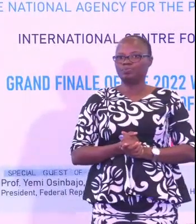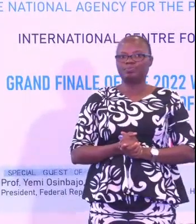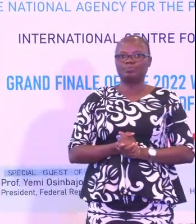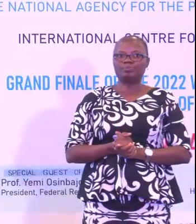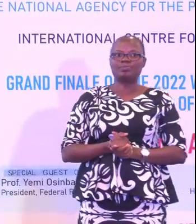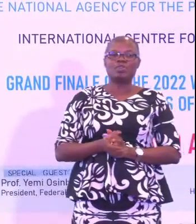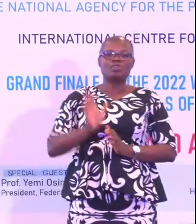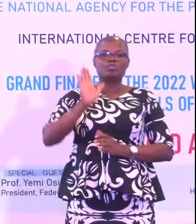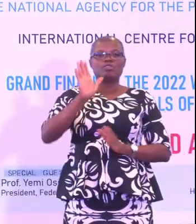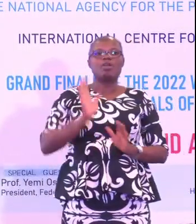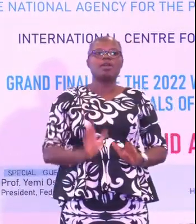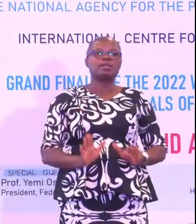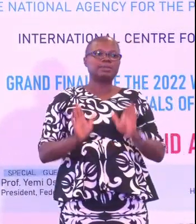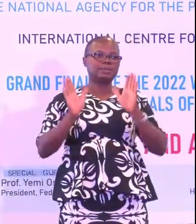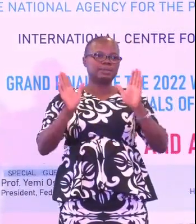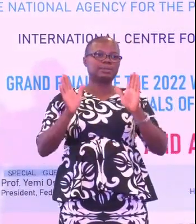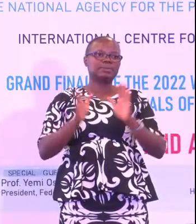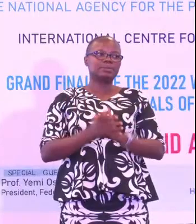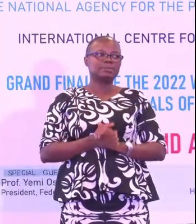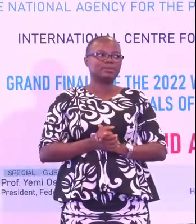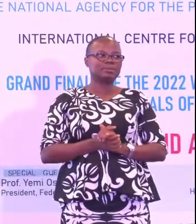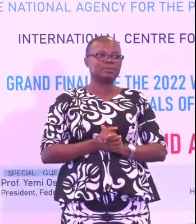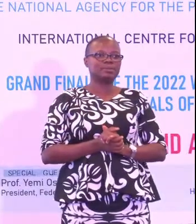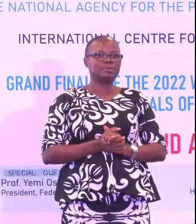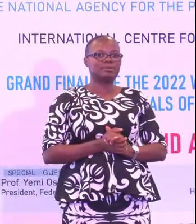Your Excellency,